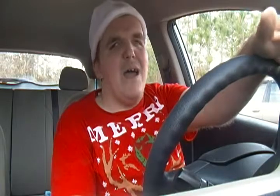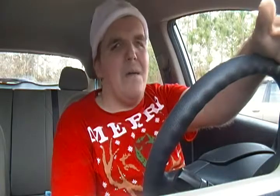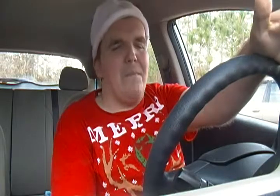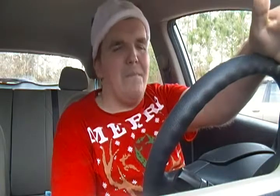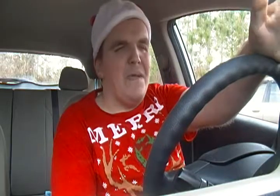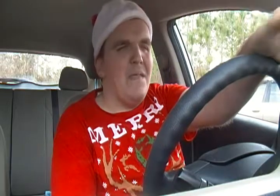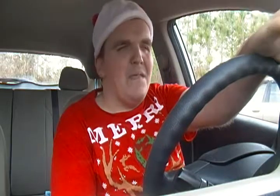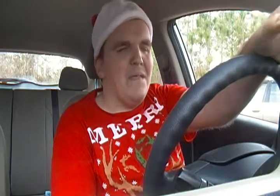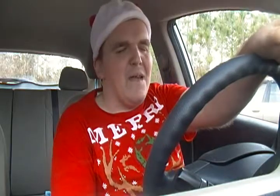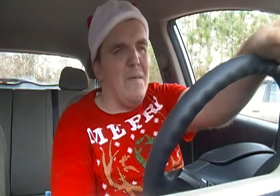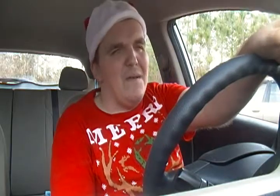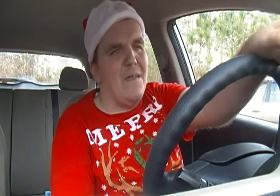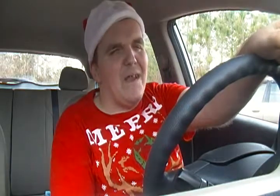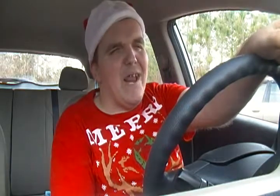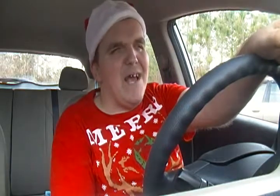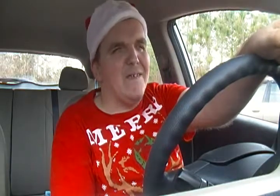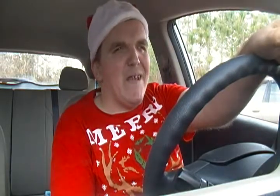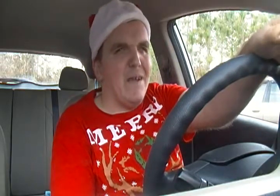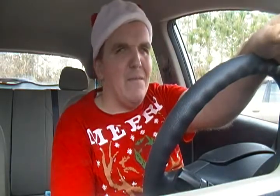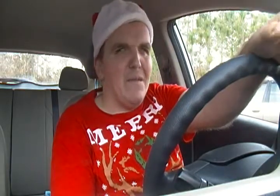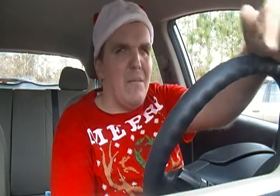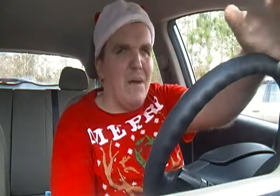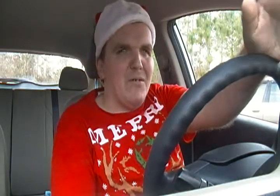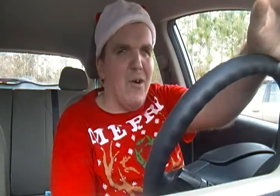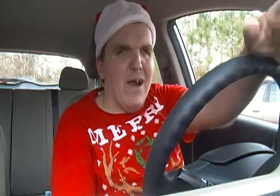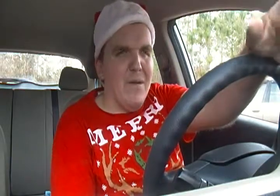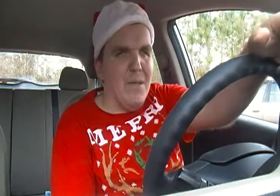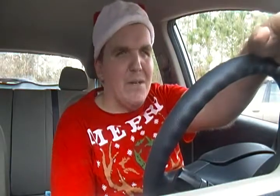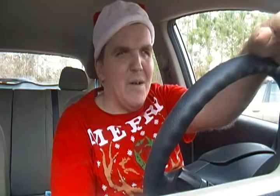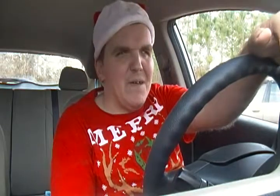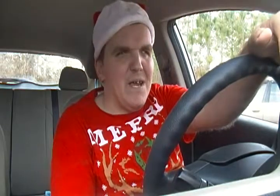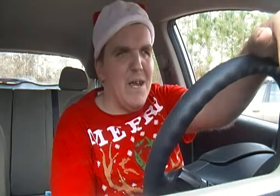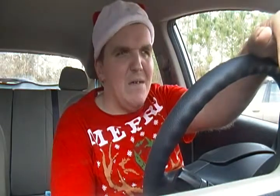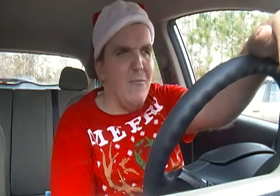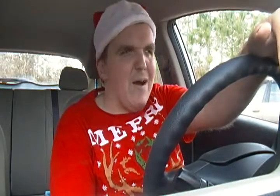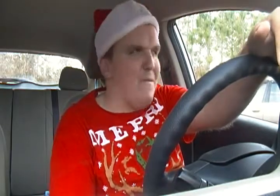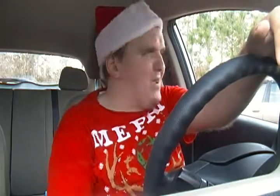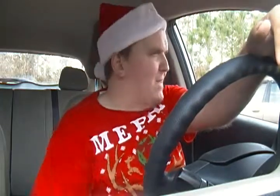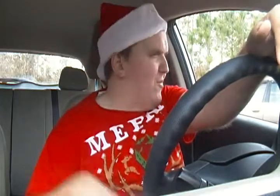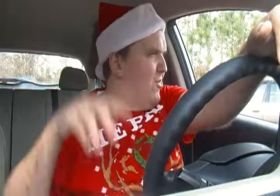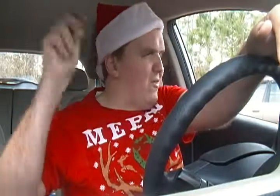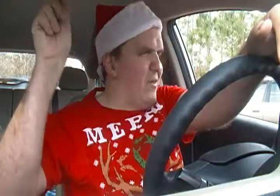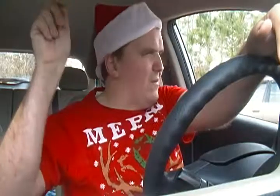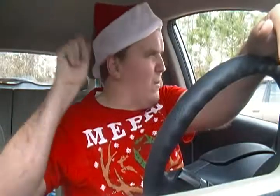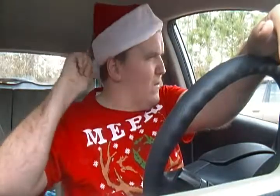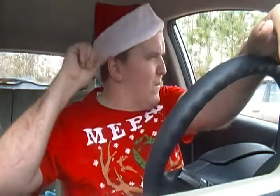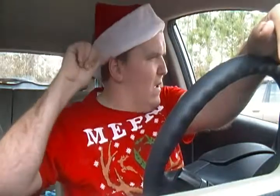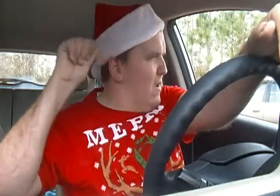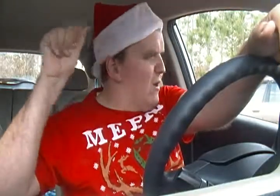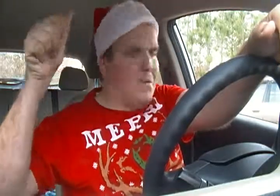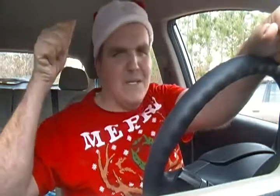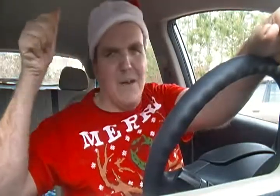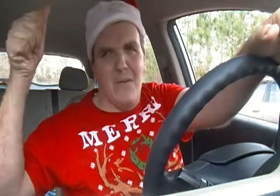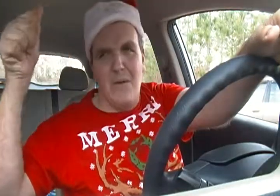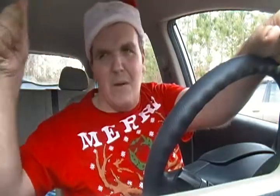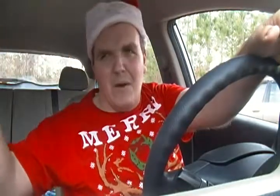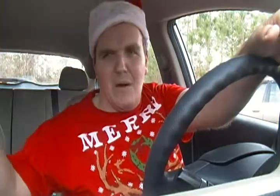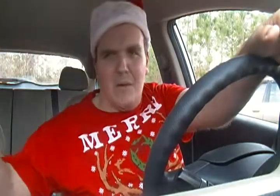and then everybody then the dad's like mom's crying over the turkey ralphie's giving her the ralphie's giving her the uh